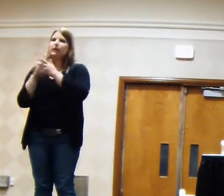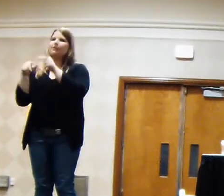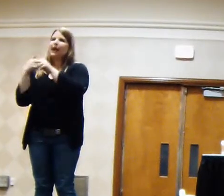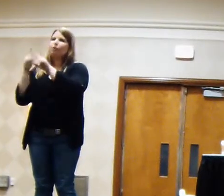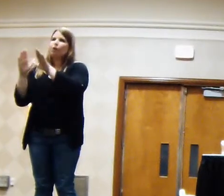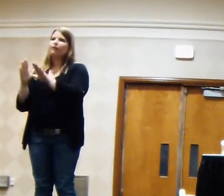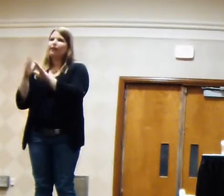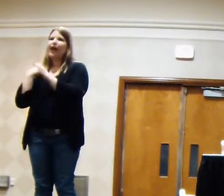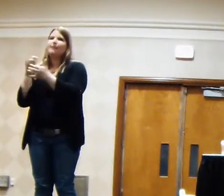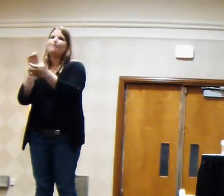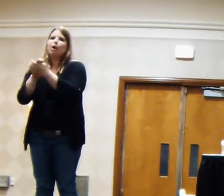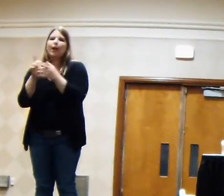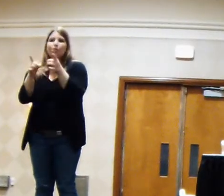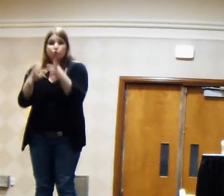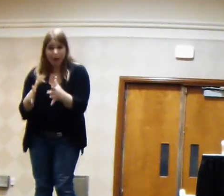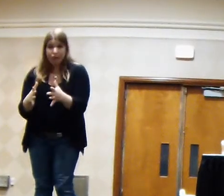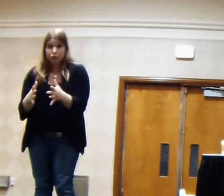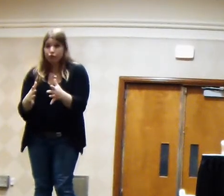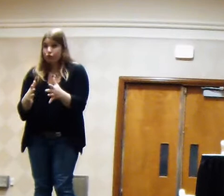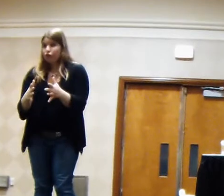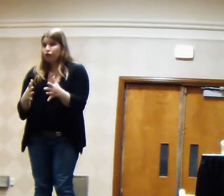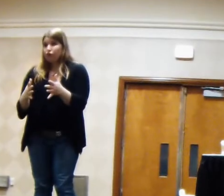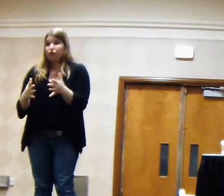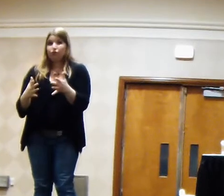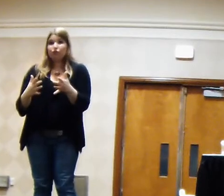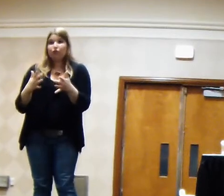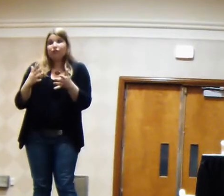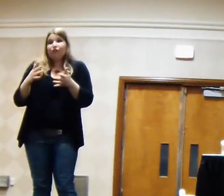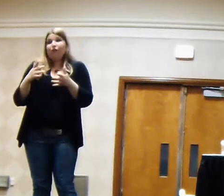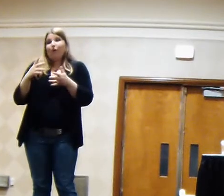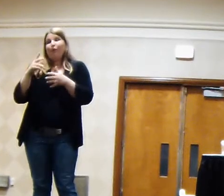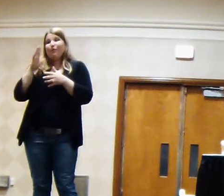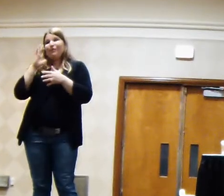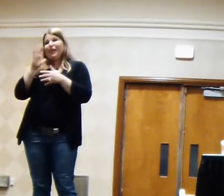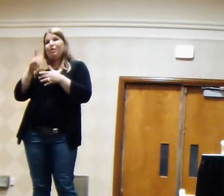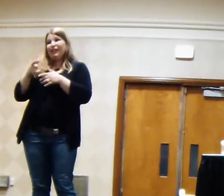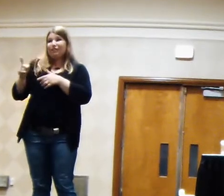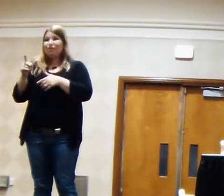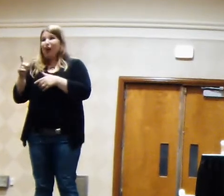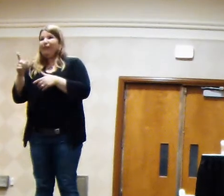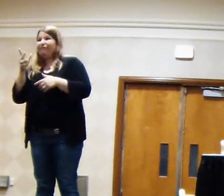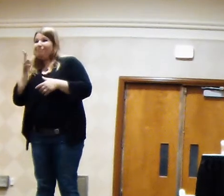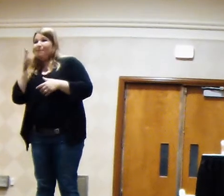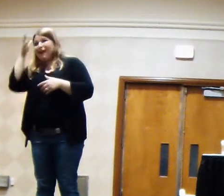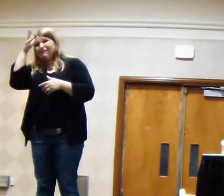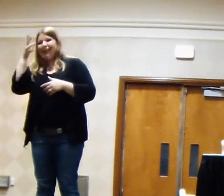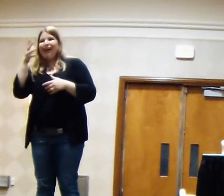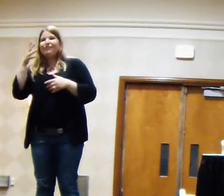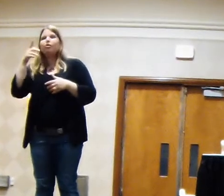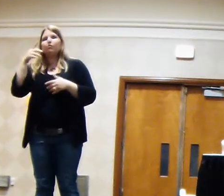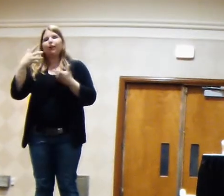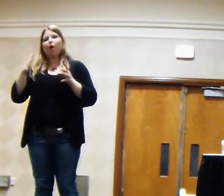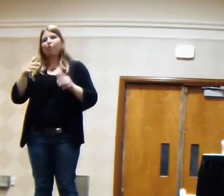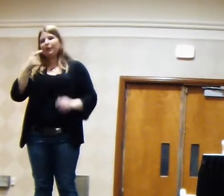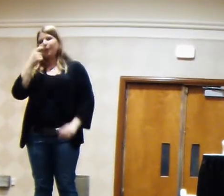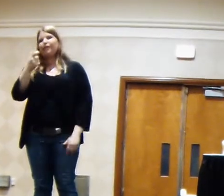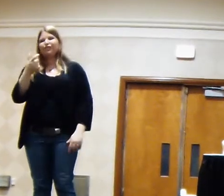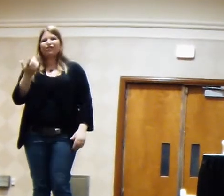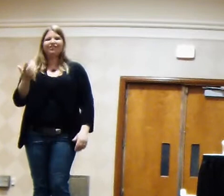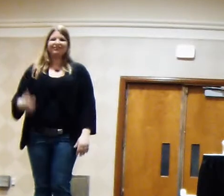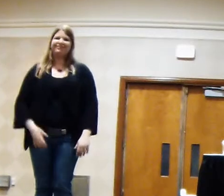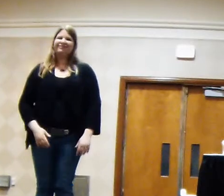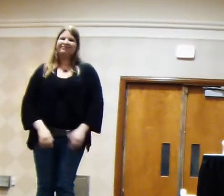the director. So that would be doubly mean if they haven't seen that. Bad to their dad, bad to their mom. So I don't